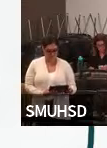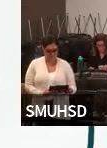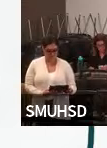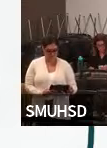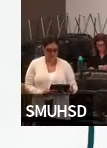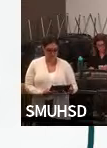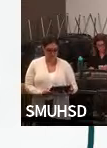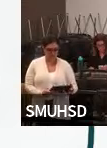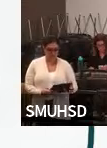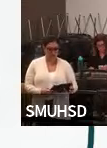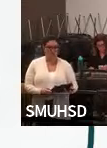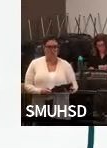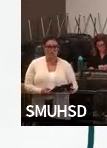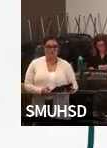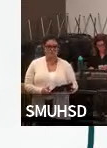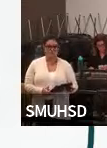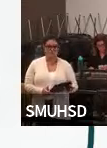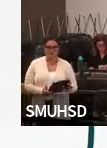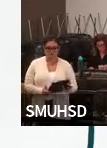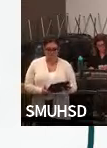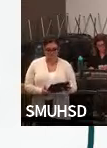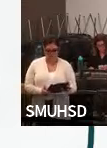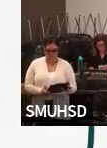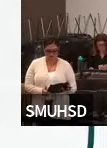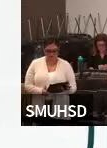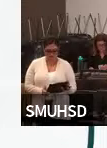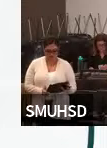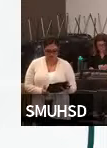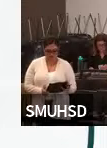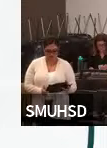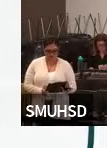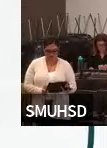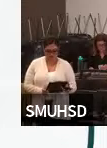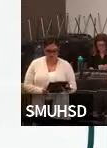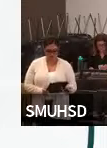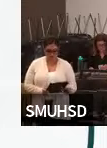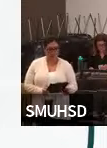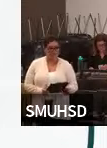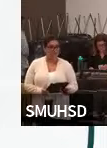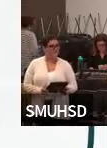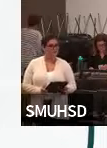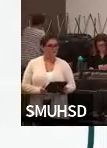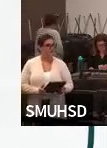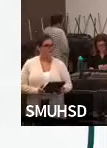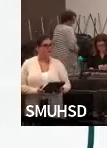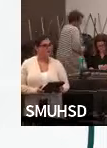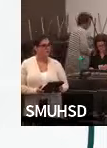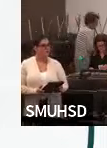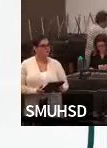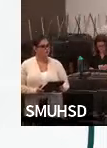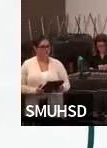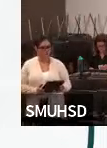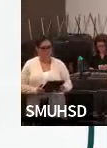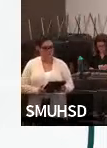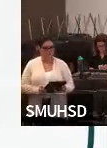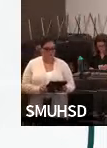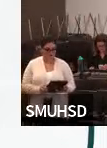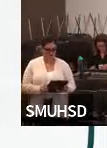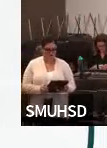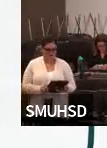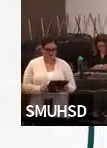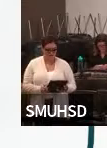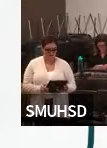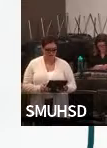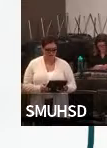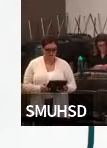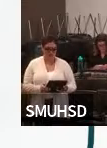we uncover very difficult situations while we're conducting these visits. And when they return to school, they have higher levels of needs. And so